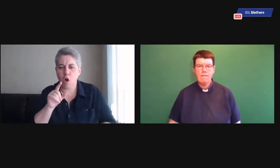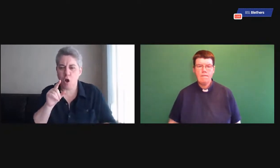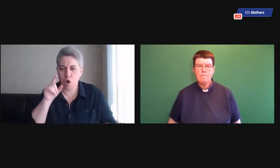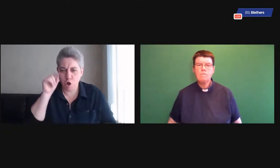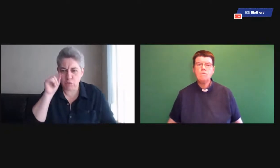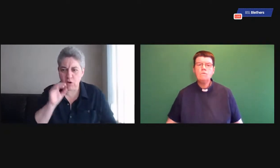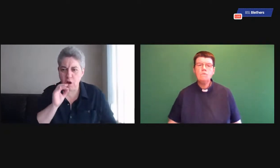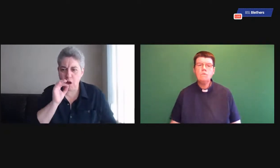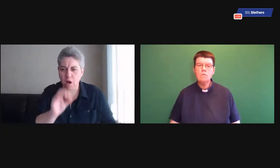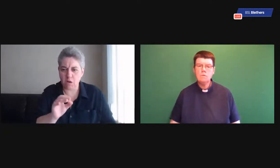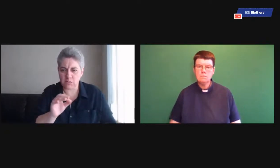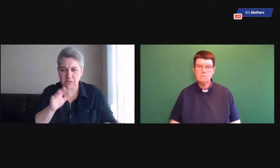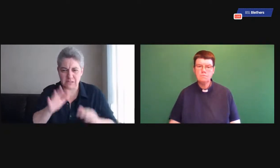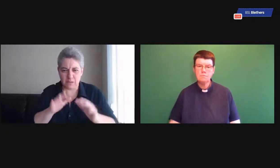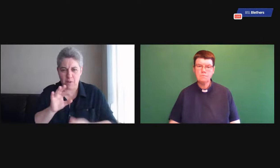Well, I think